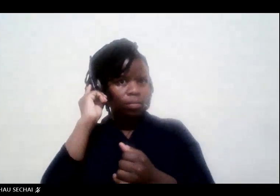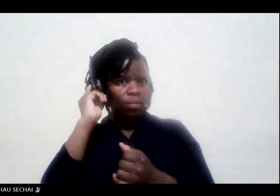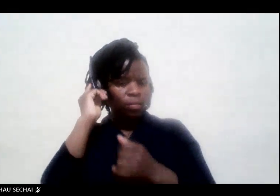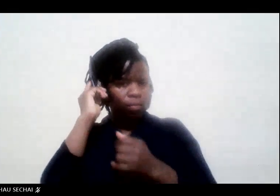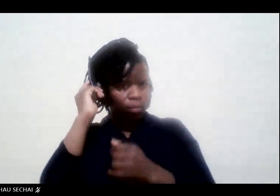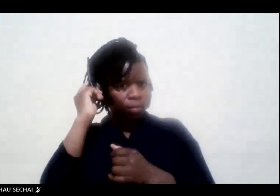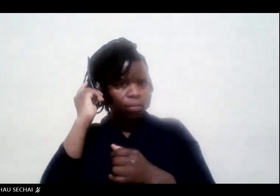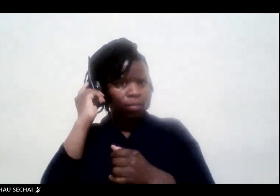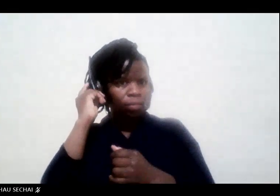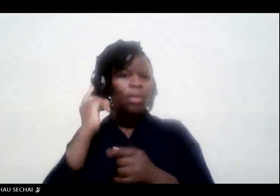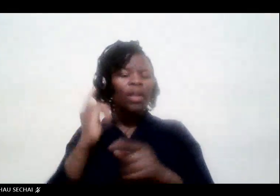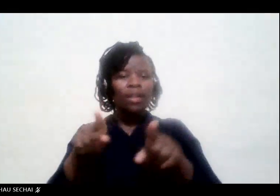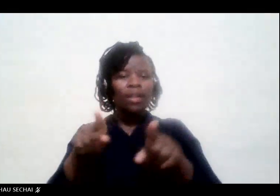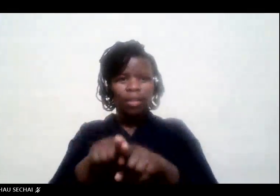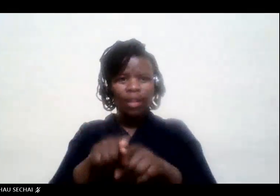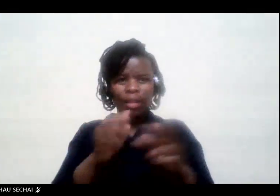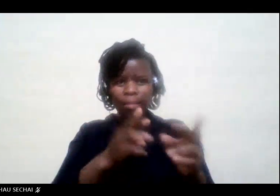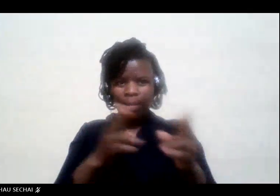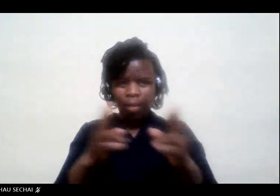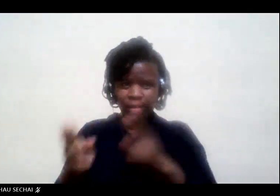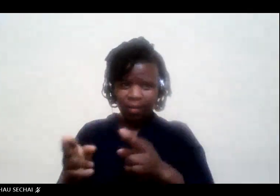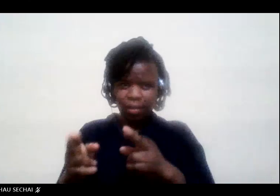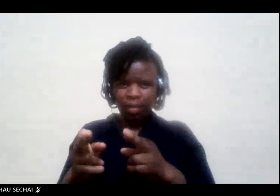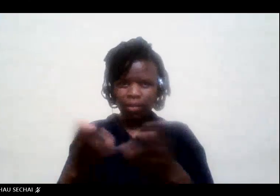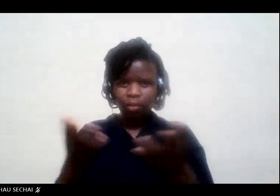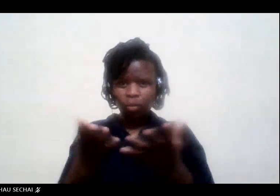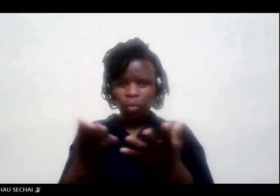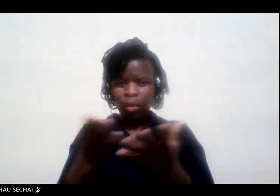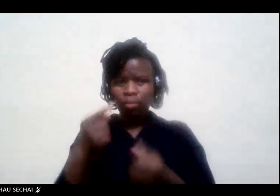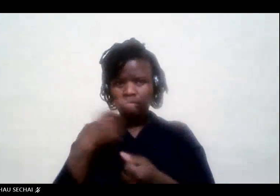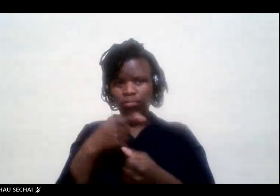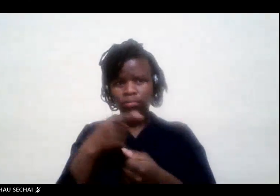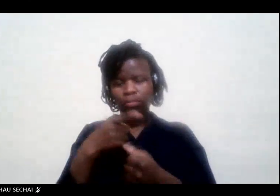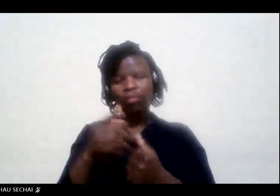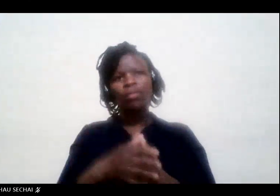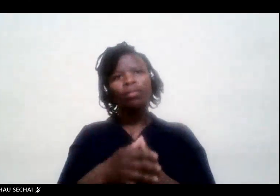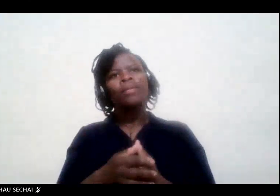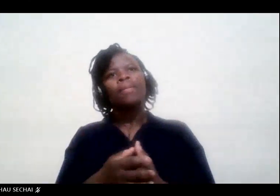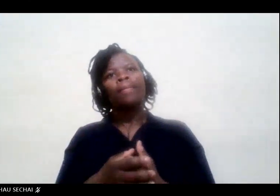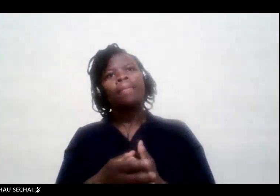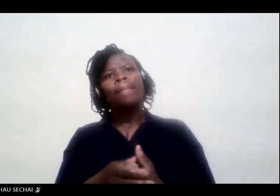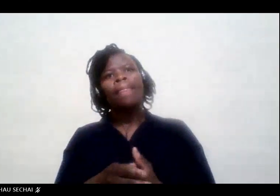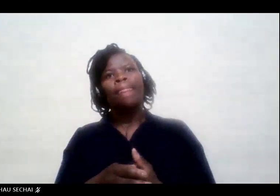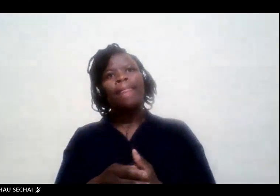as assumptions. Yeah, we believe it, and yet it was not